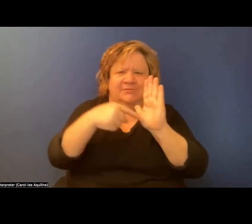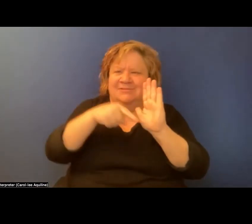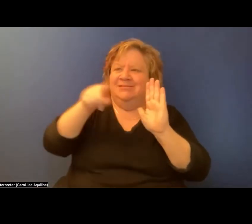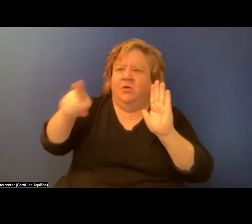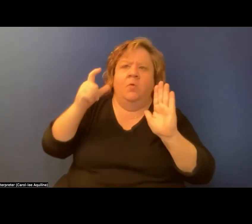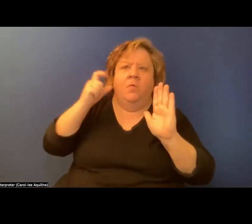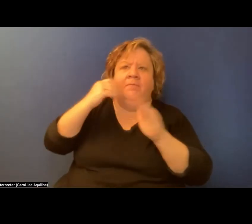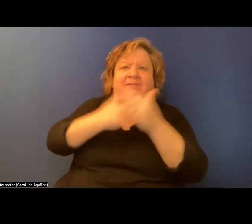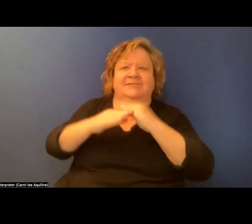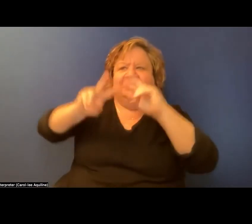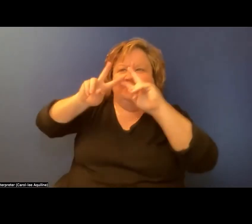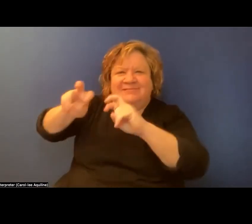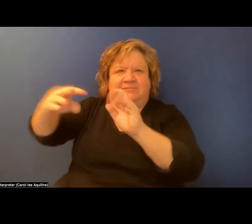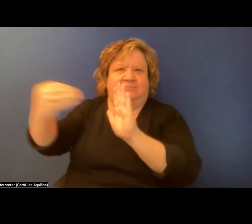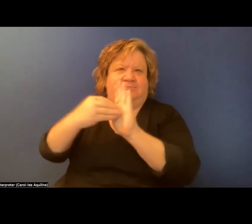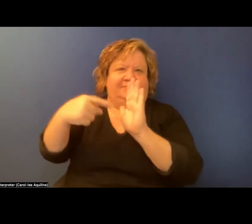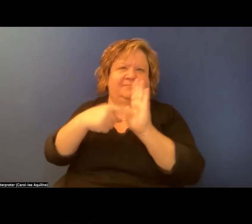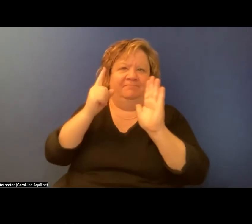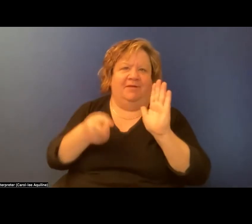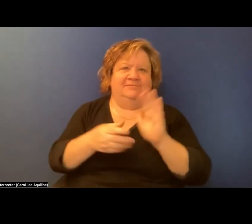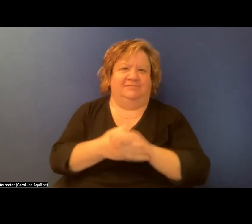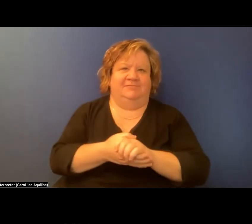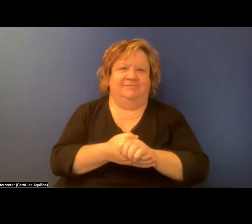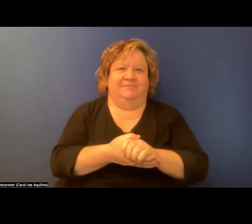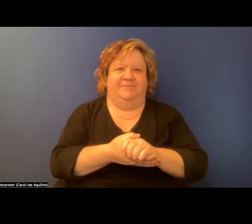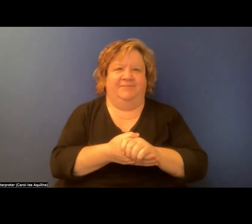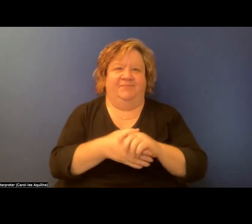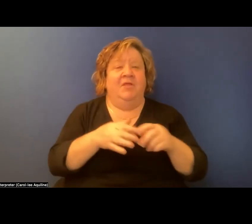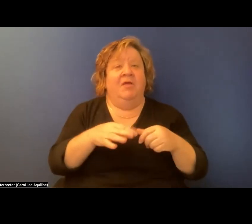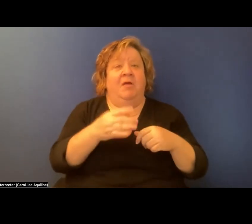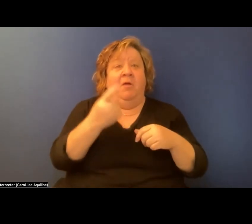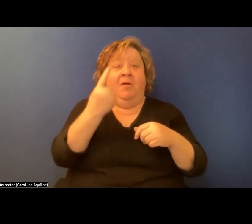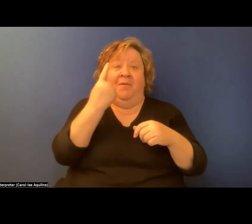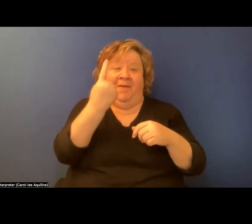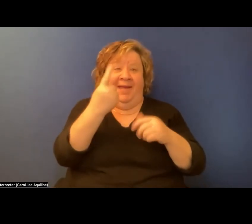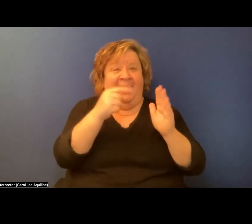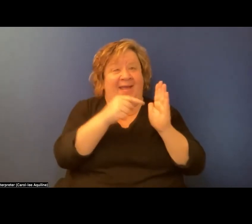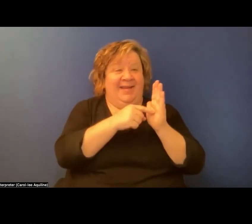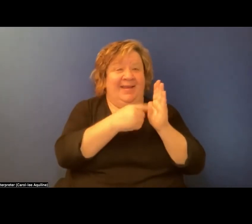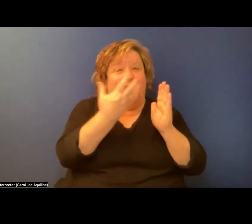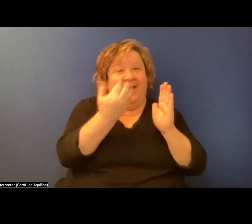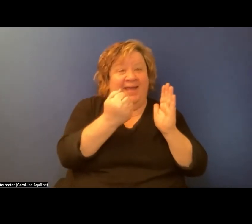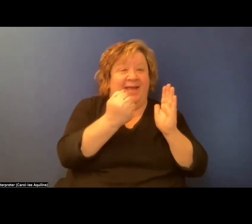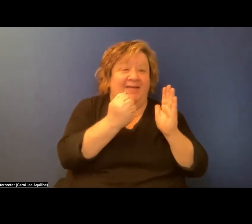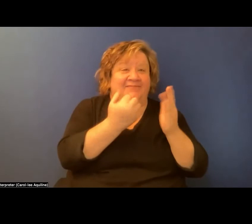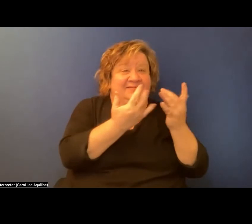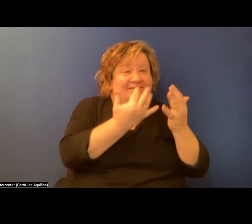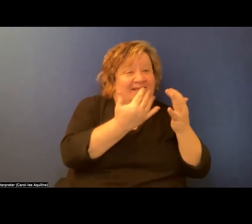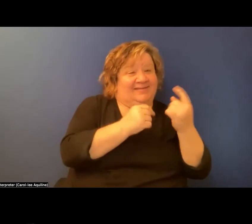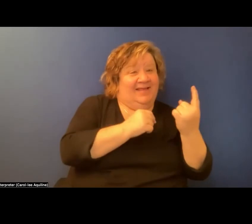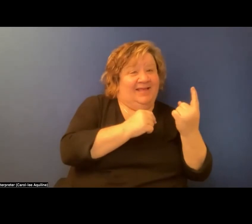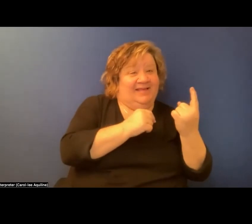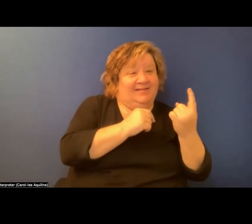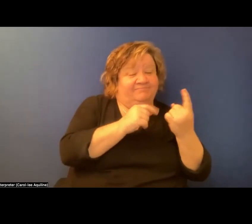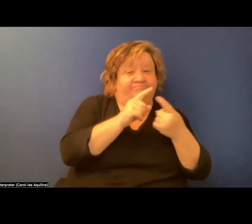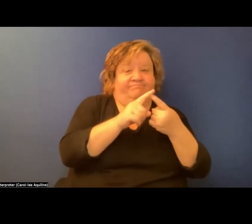lack of data, one is we have lack of capacity. And then we have also, because of these two important gaps, we also develop